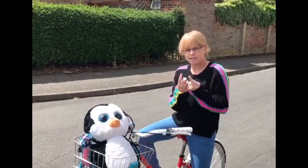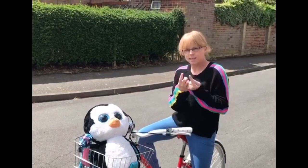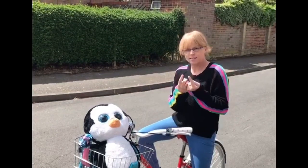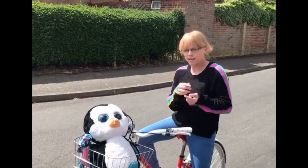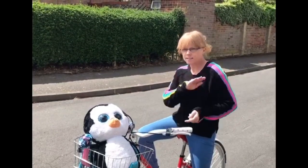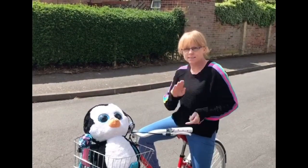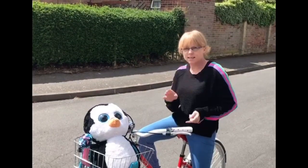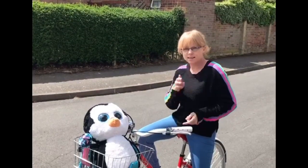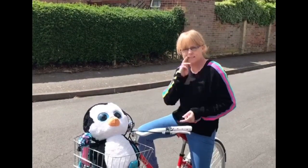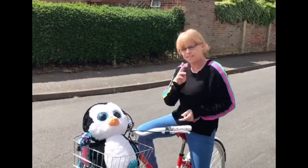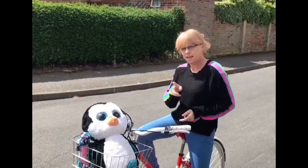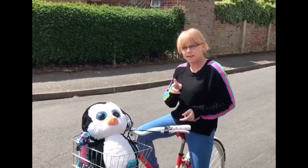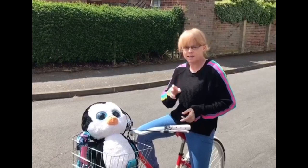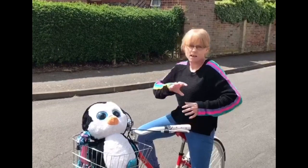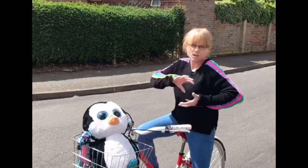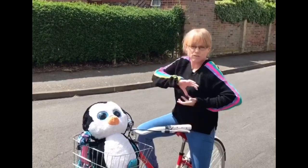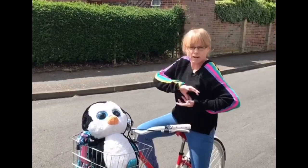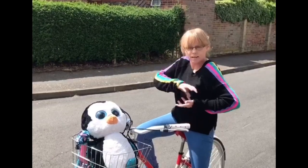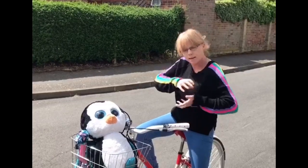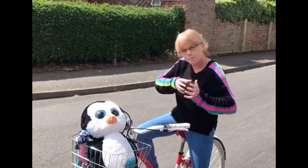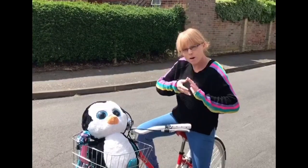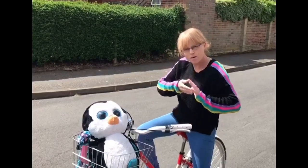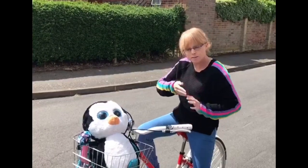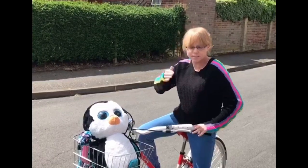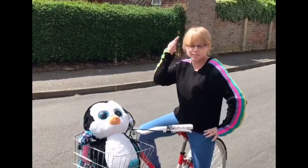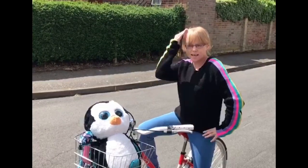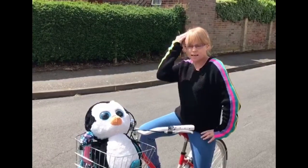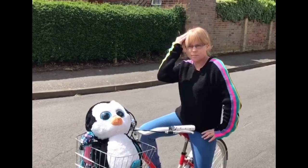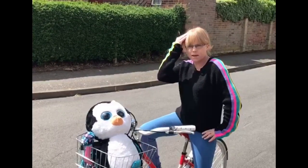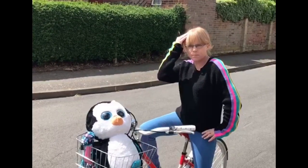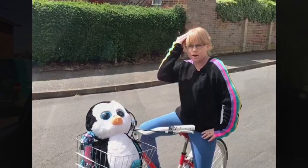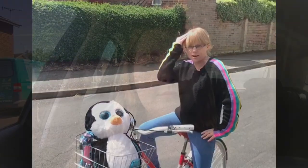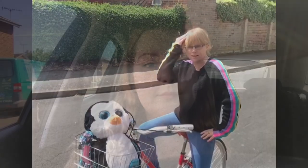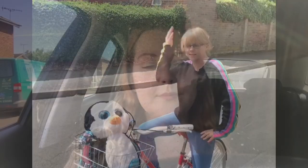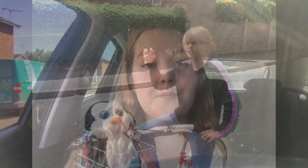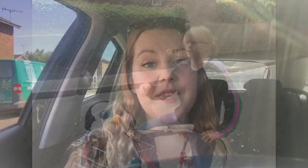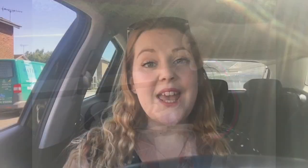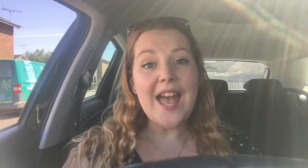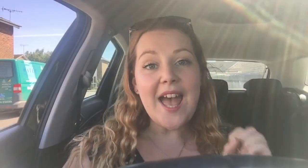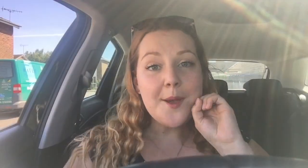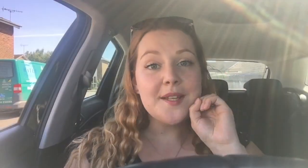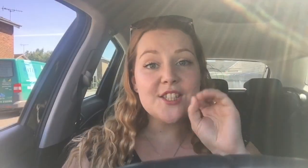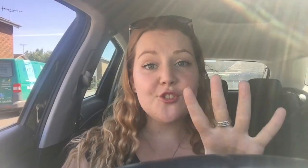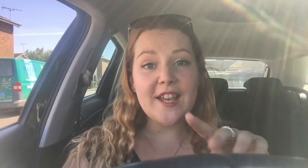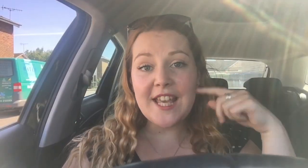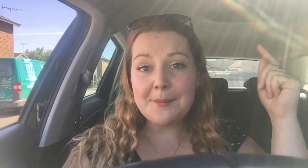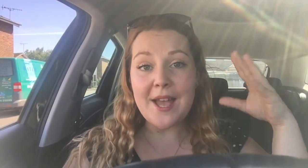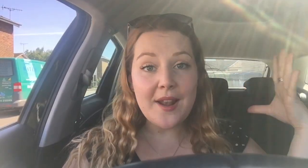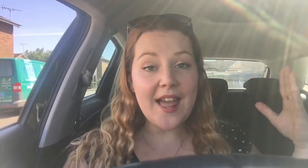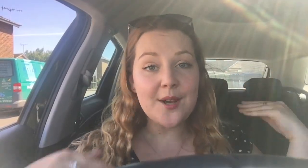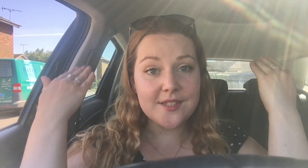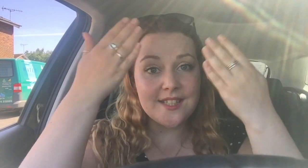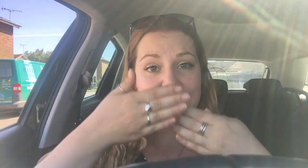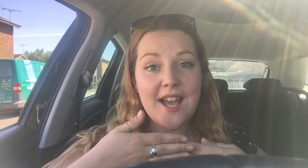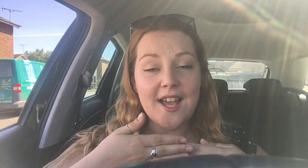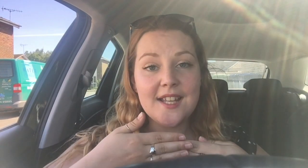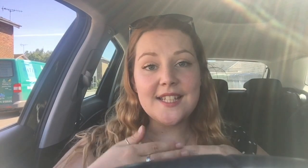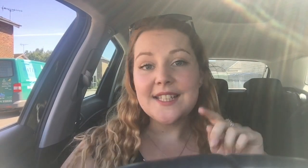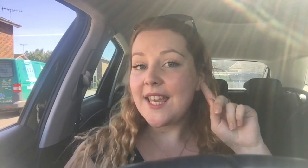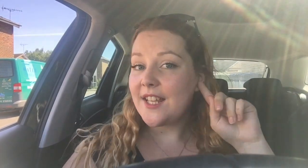those things I didn't say were wrecking balls inside my brain. I will scream loud tonight. Can